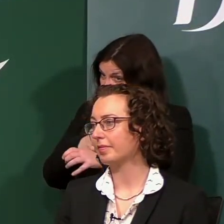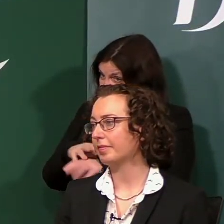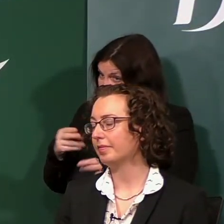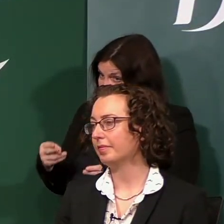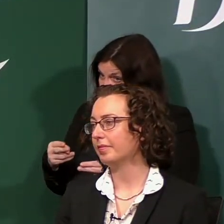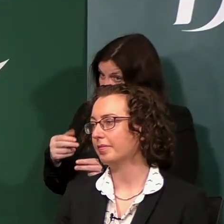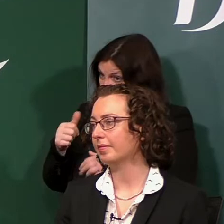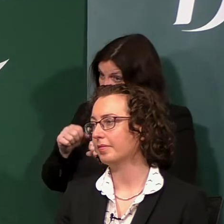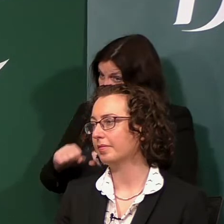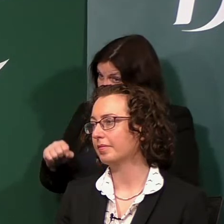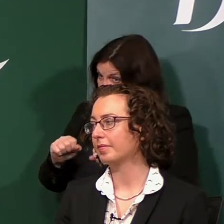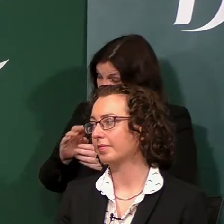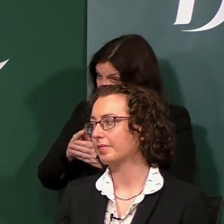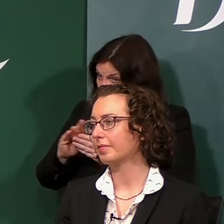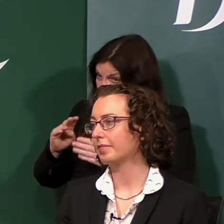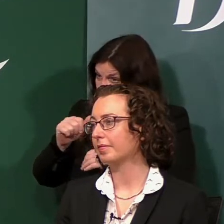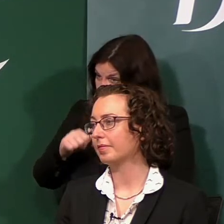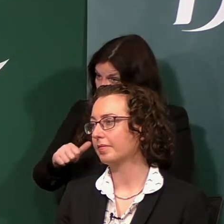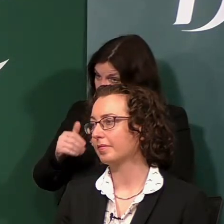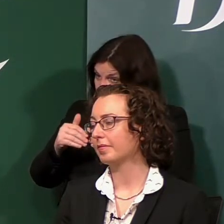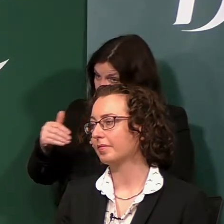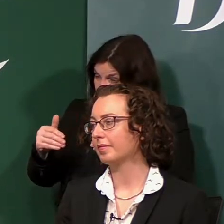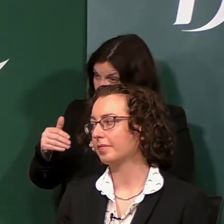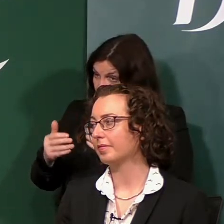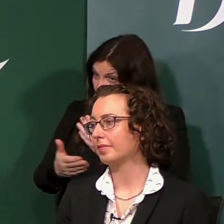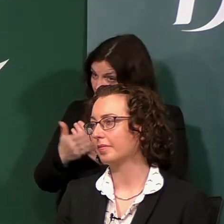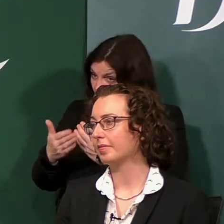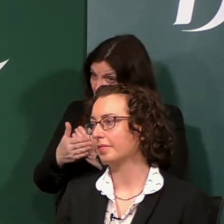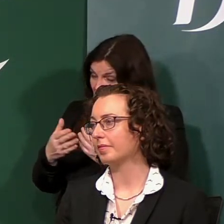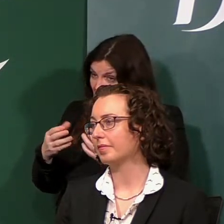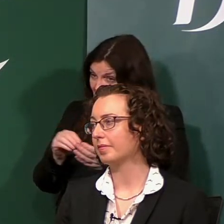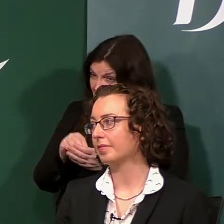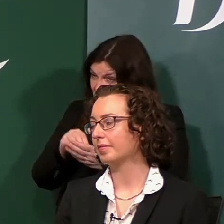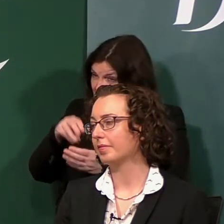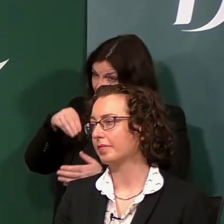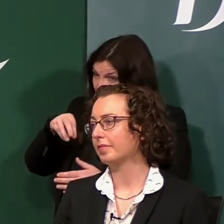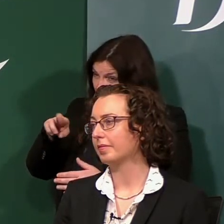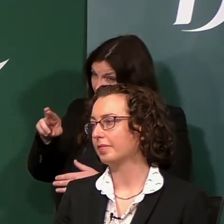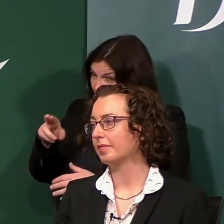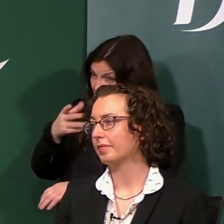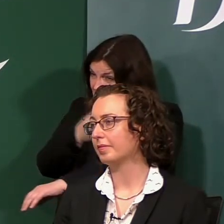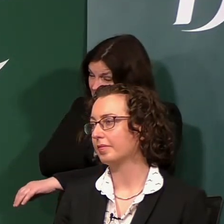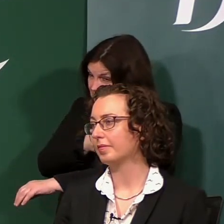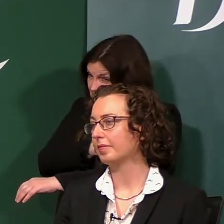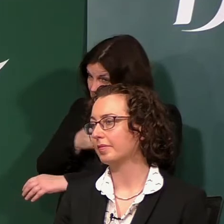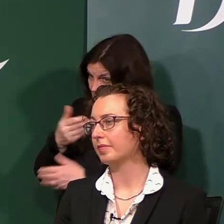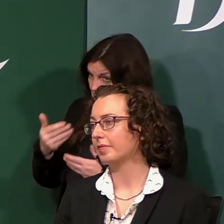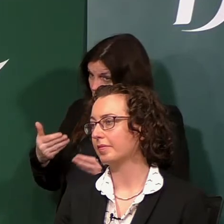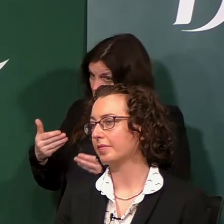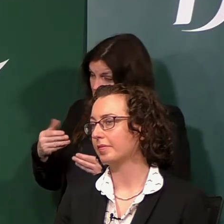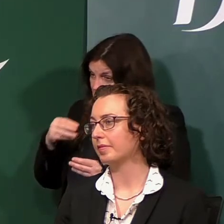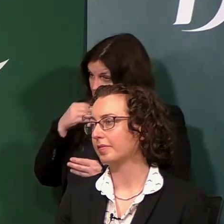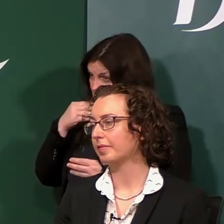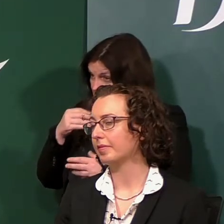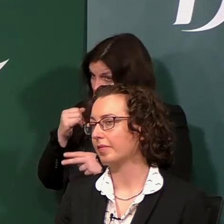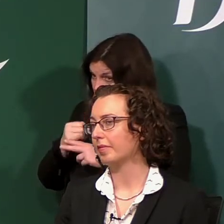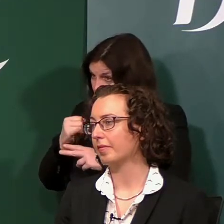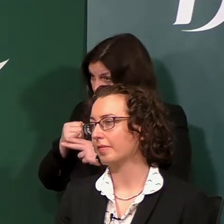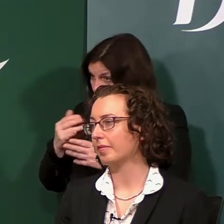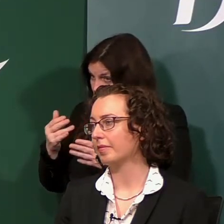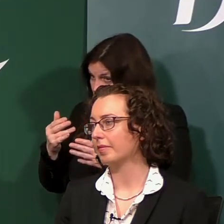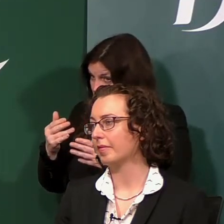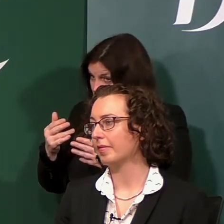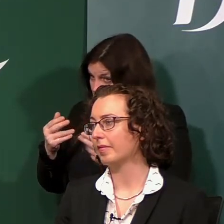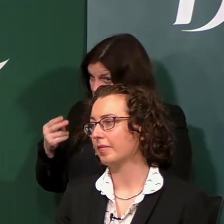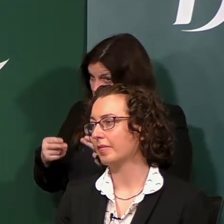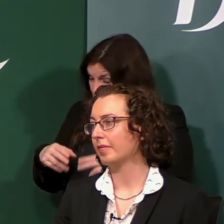think that that age group are getting the younger ones are getting their MMR vaccines at the moment. Aren't the schools teams trying to catch